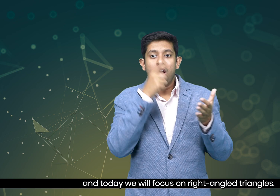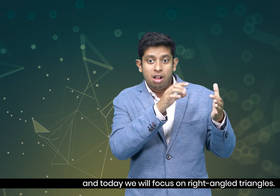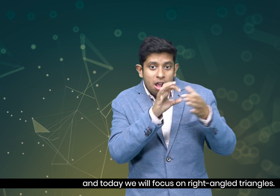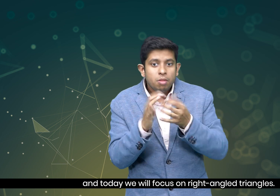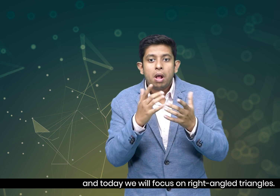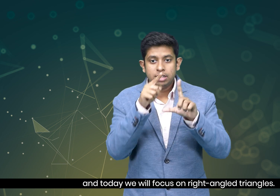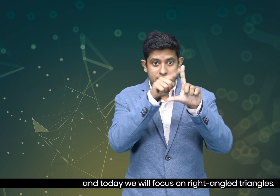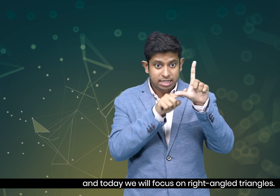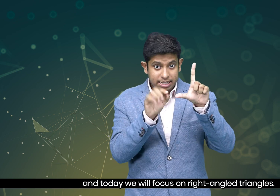triangles.